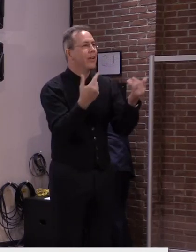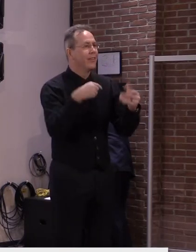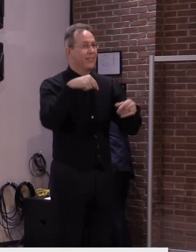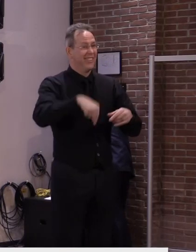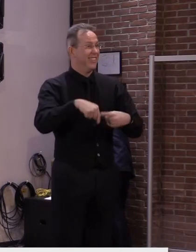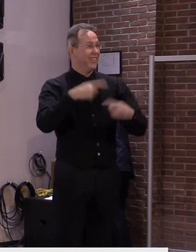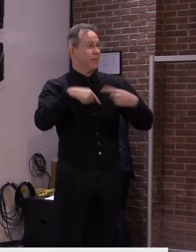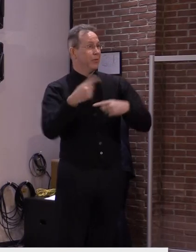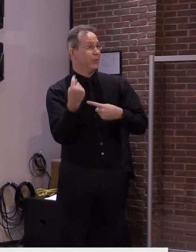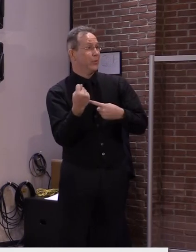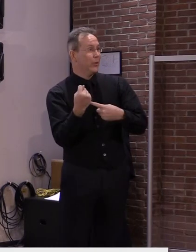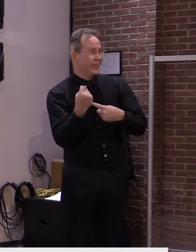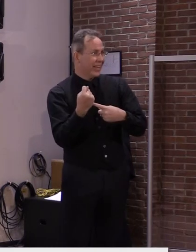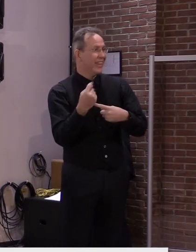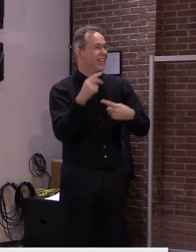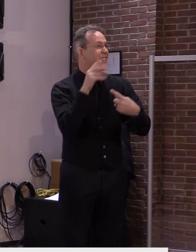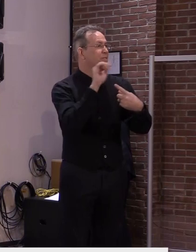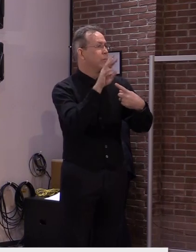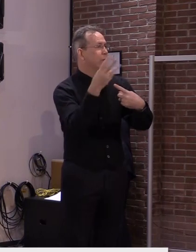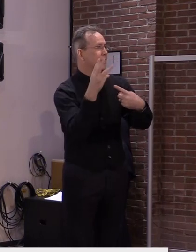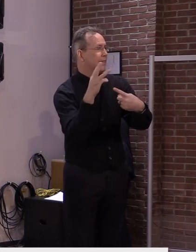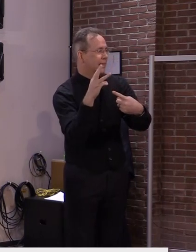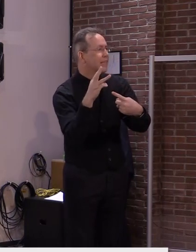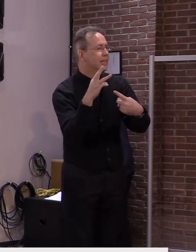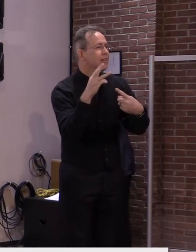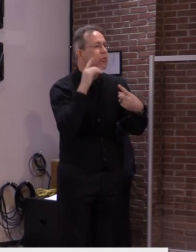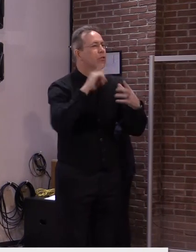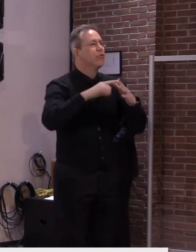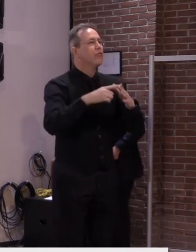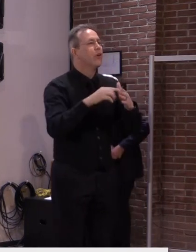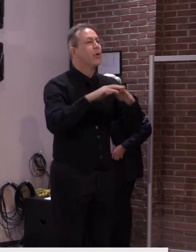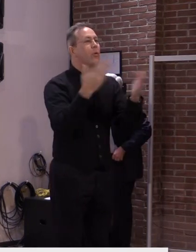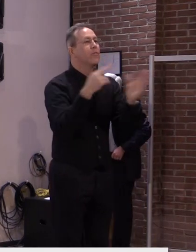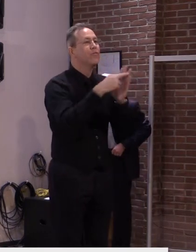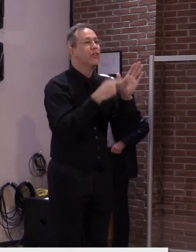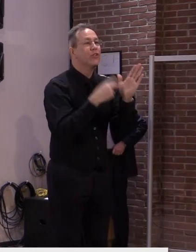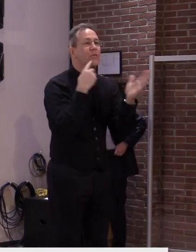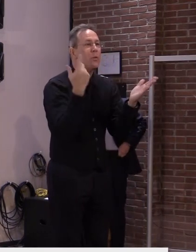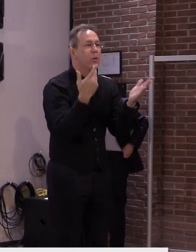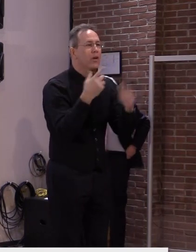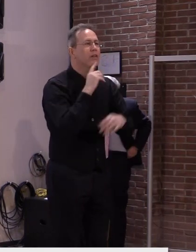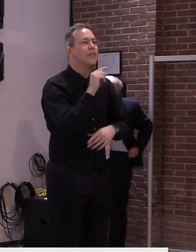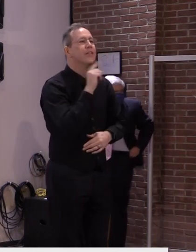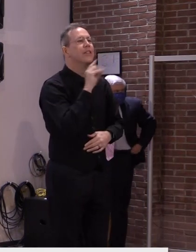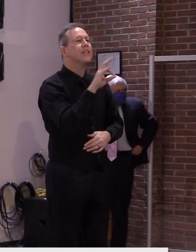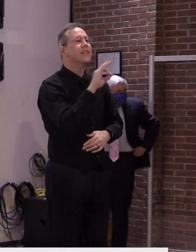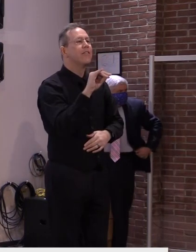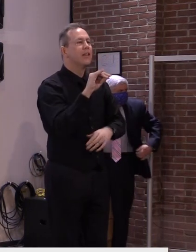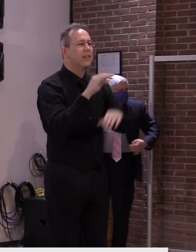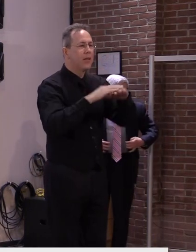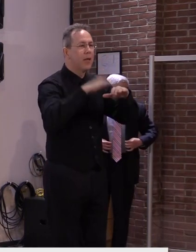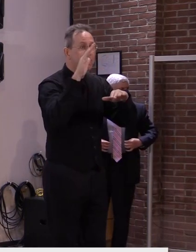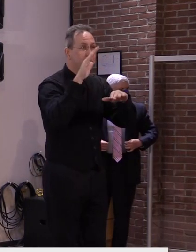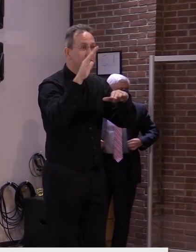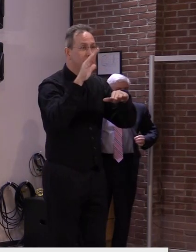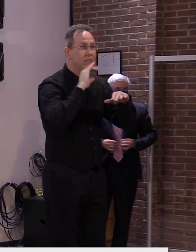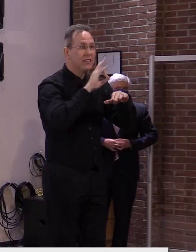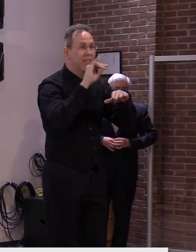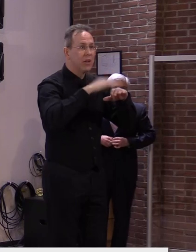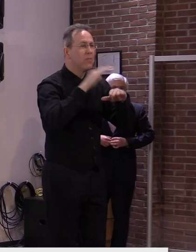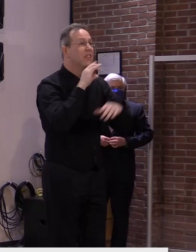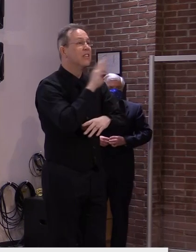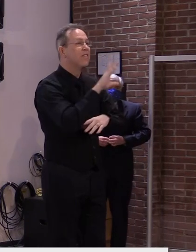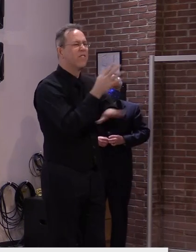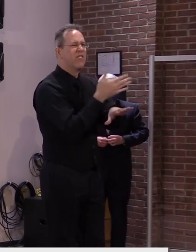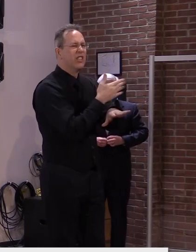February 16th, we're opening up registration for the vaccine to the next age band, 70 and over. To